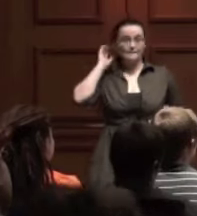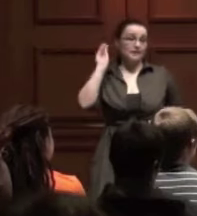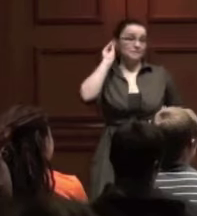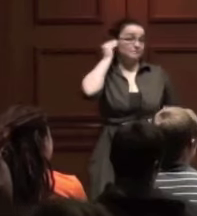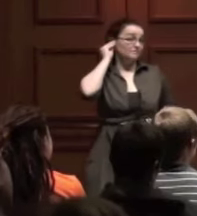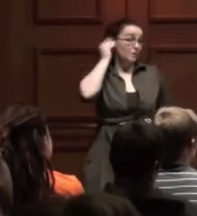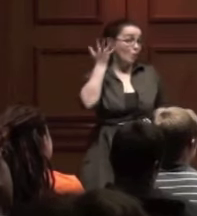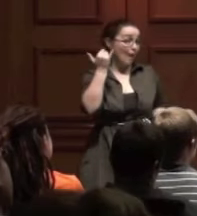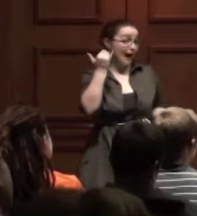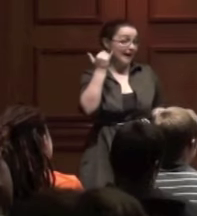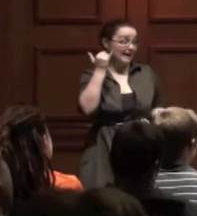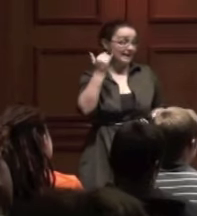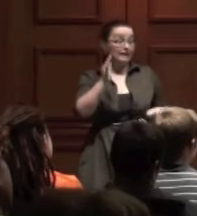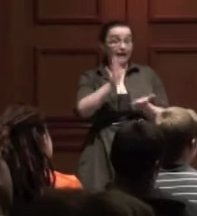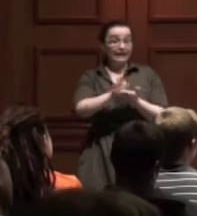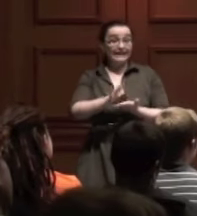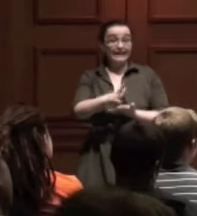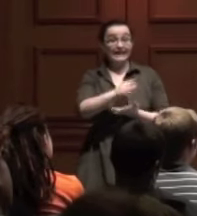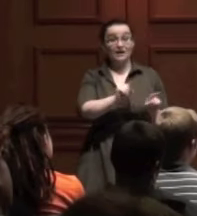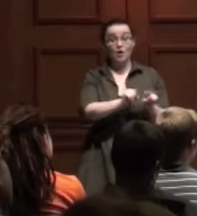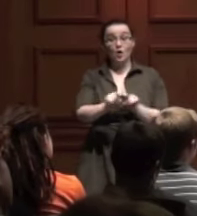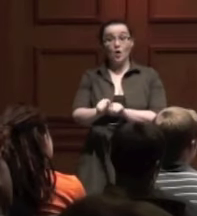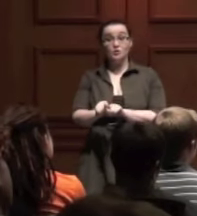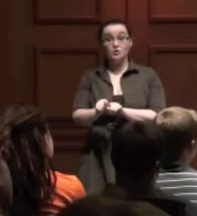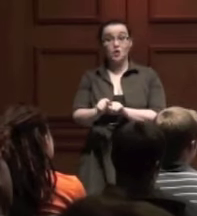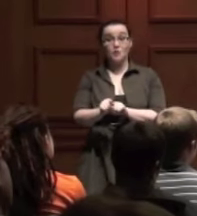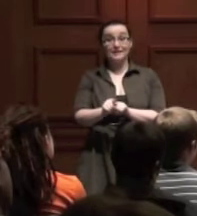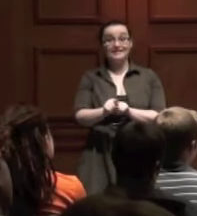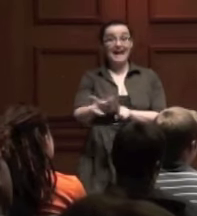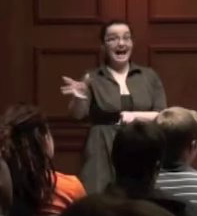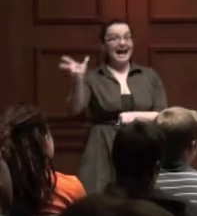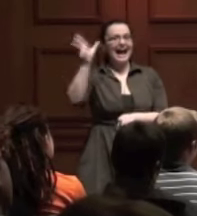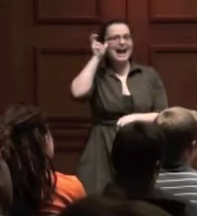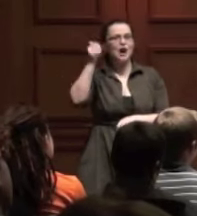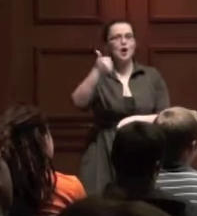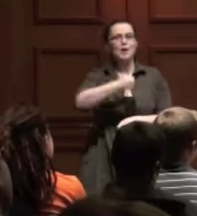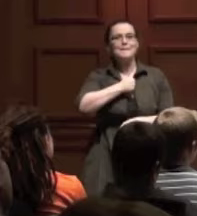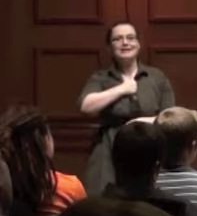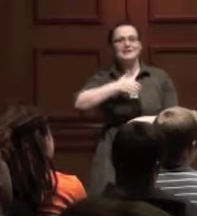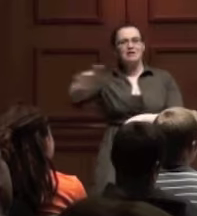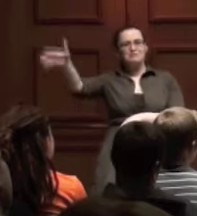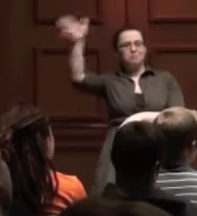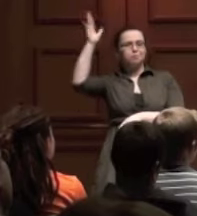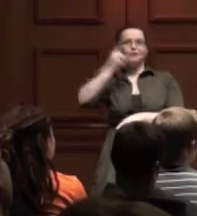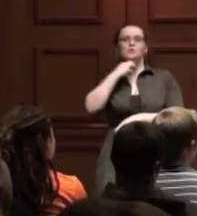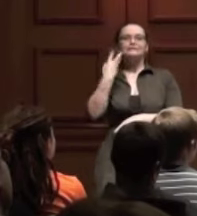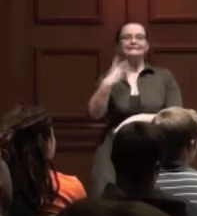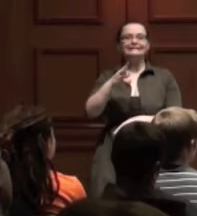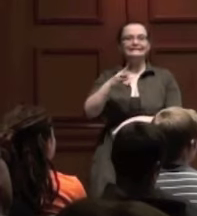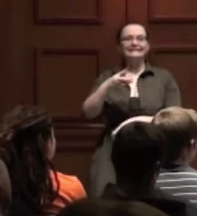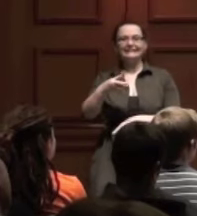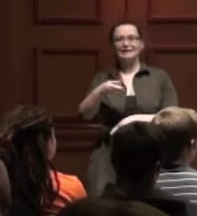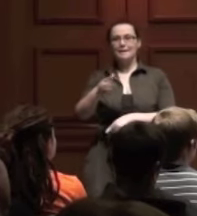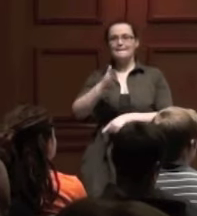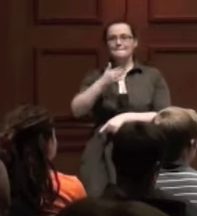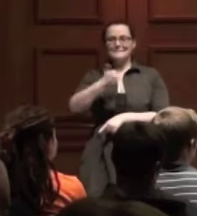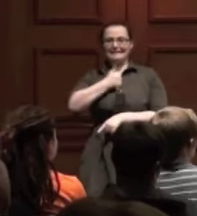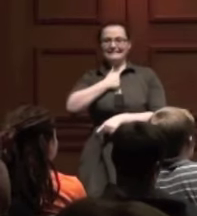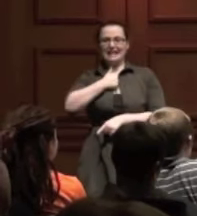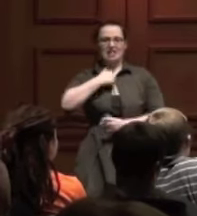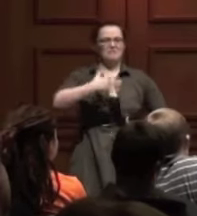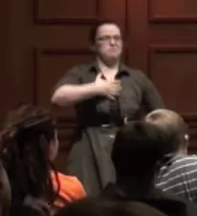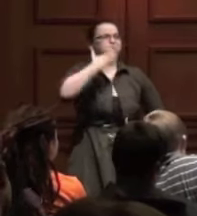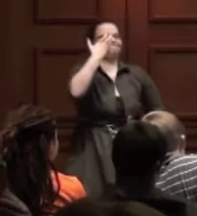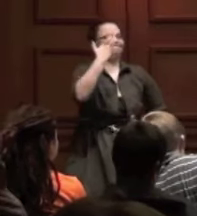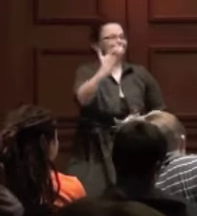maximum spit-up absorption and to drown out the howling of the 16-year-old I could hear, outraged